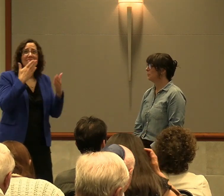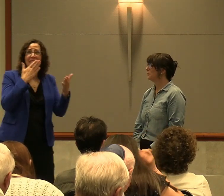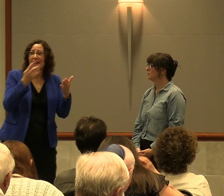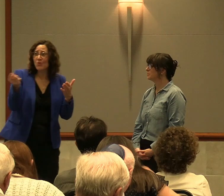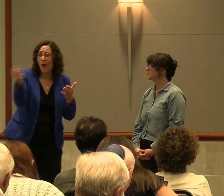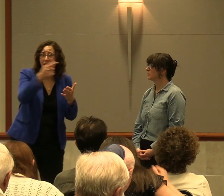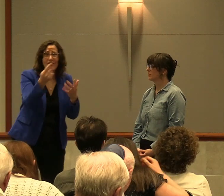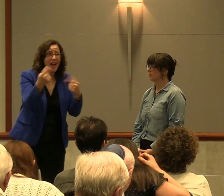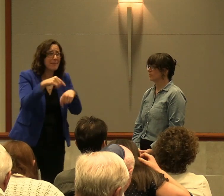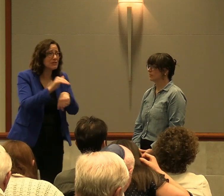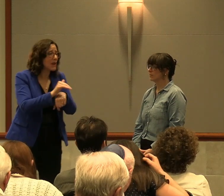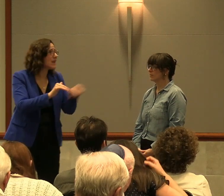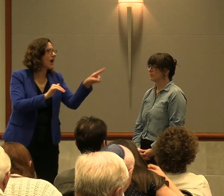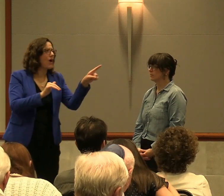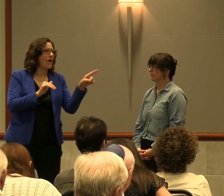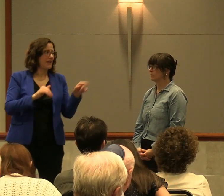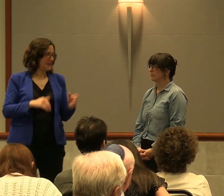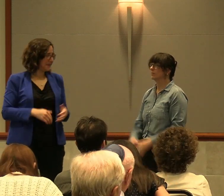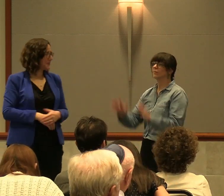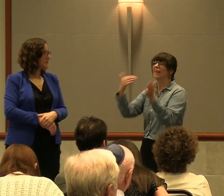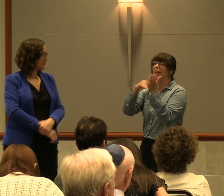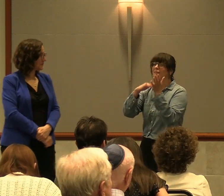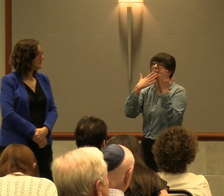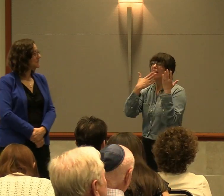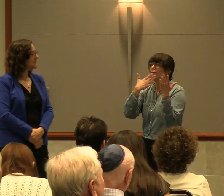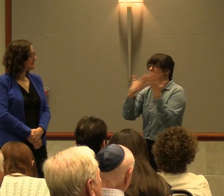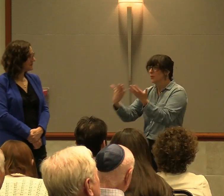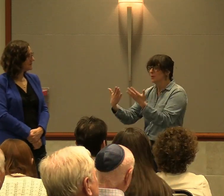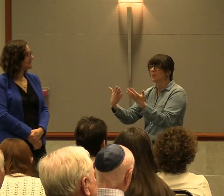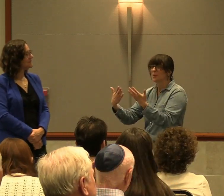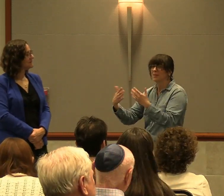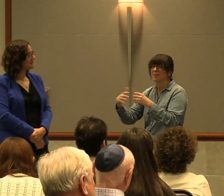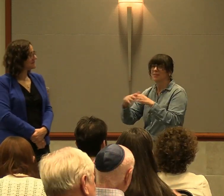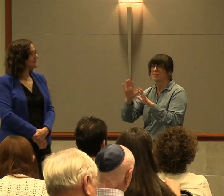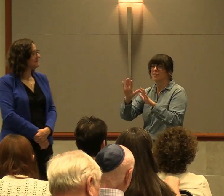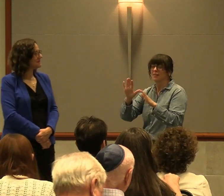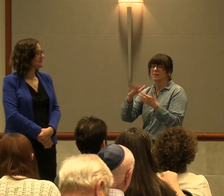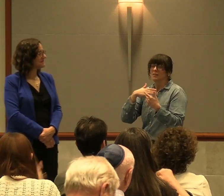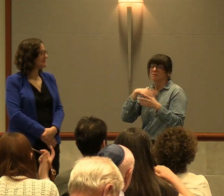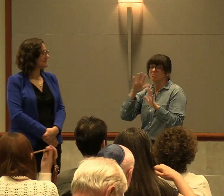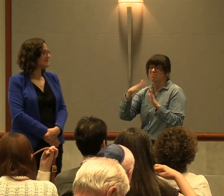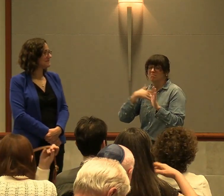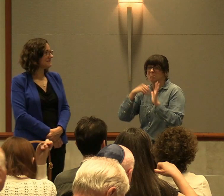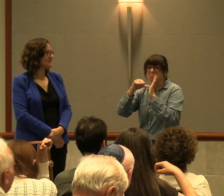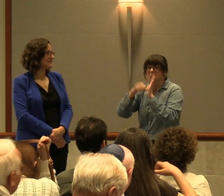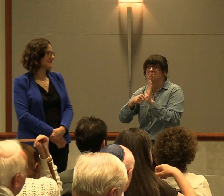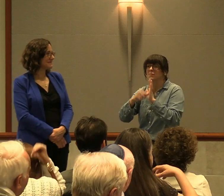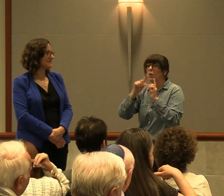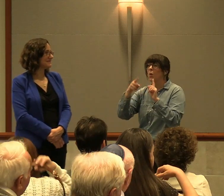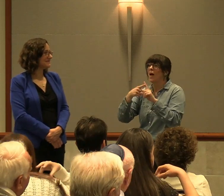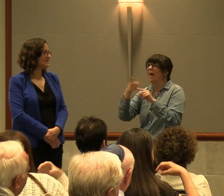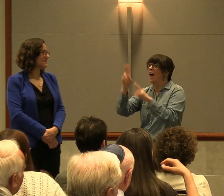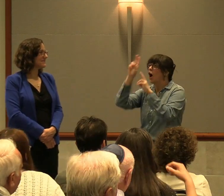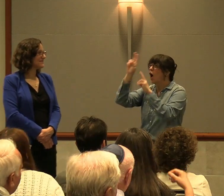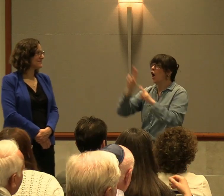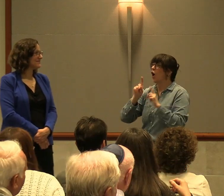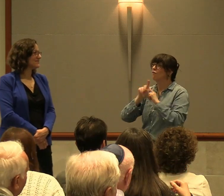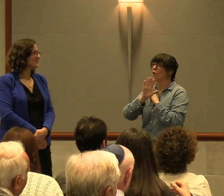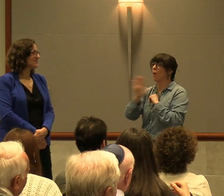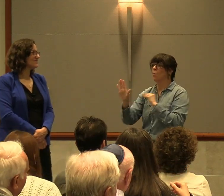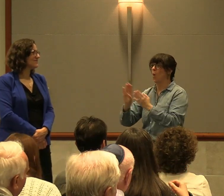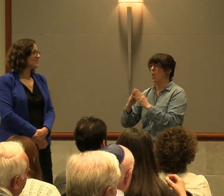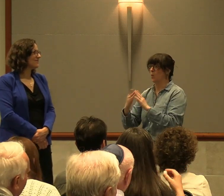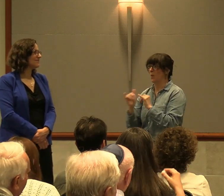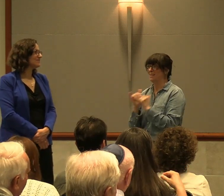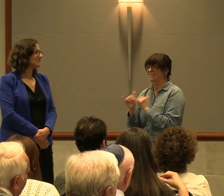tonight, Senator Cardin. And let me once again thank you all. Believe me, when you get an honor from your own